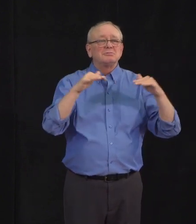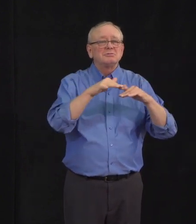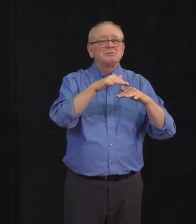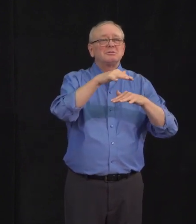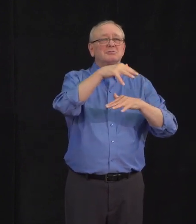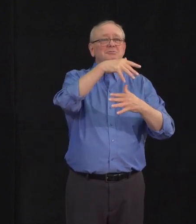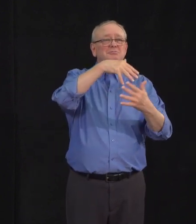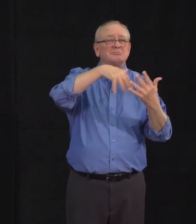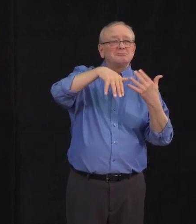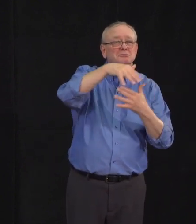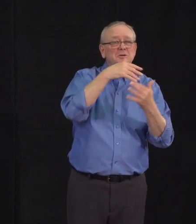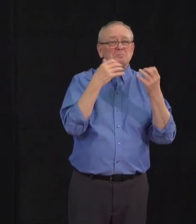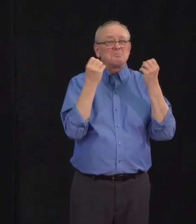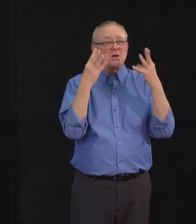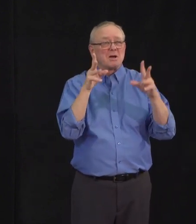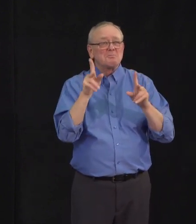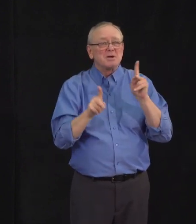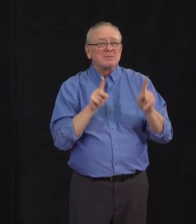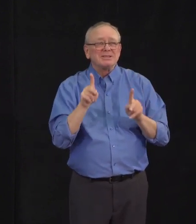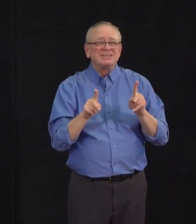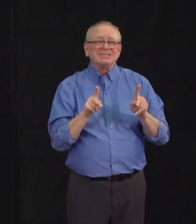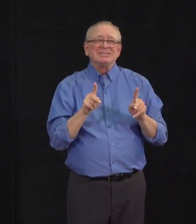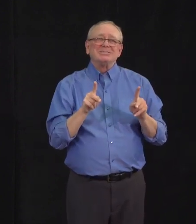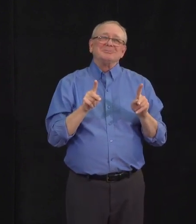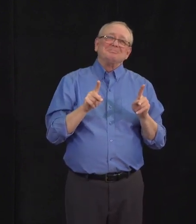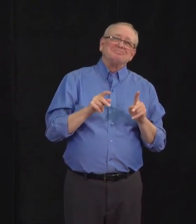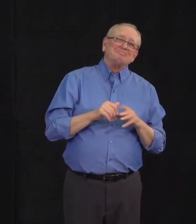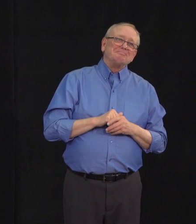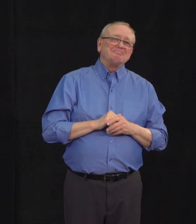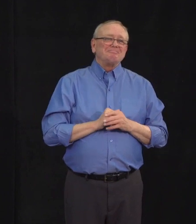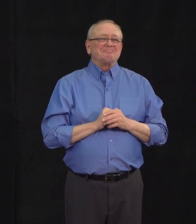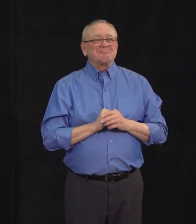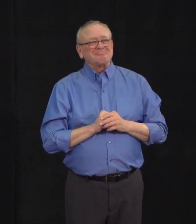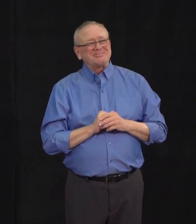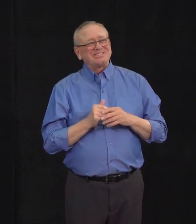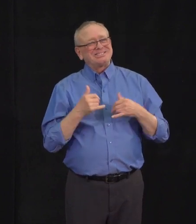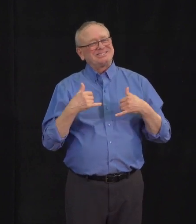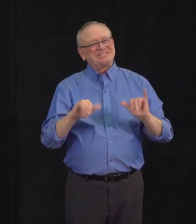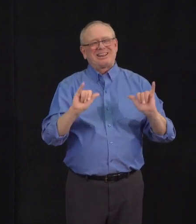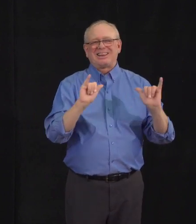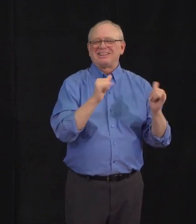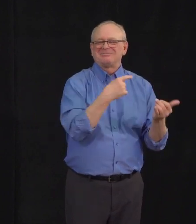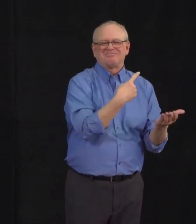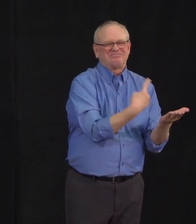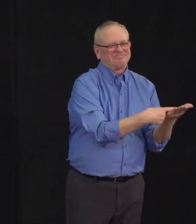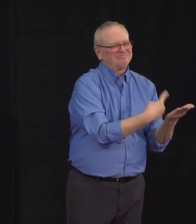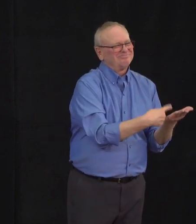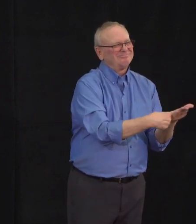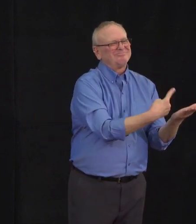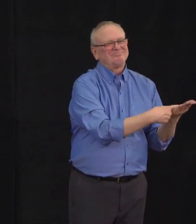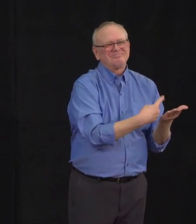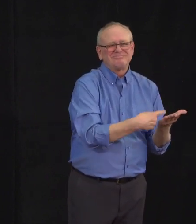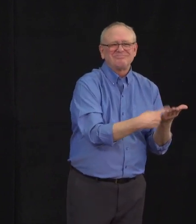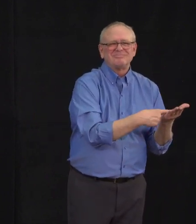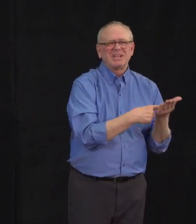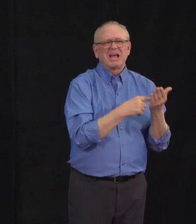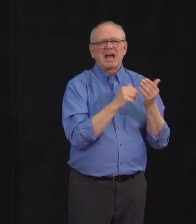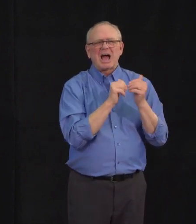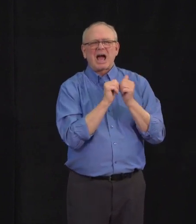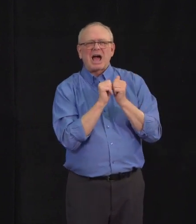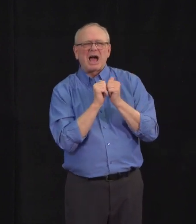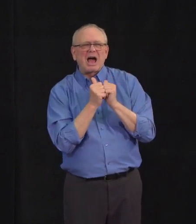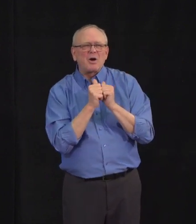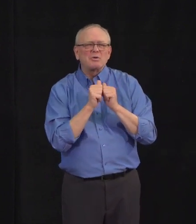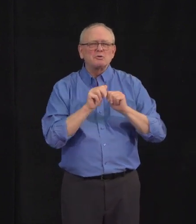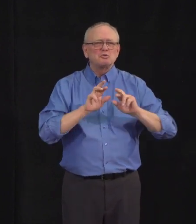those pieces, such as mass gatherings and other pieces, are all part of the discussion on how we would stage relaunch to